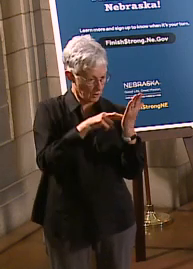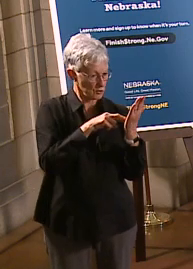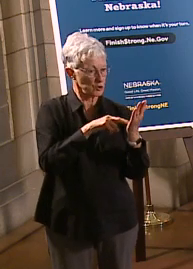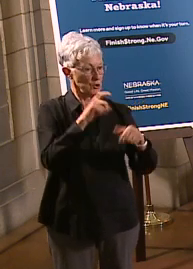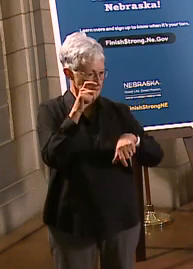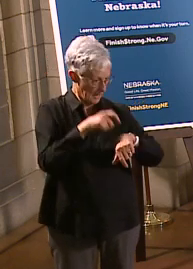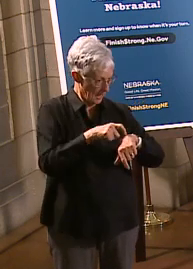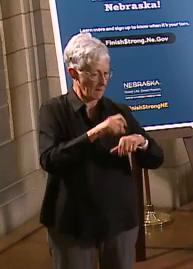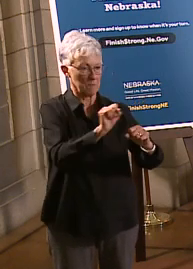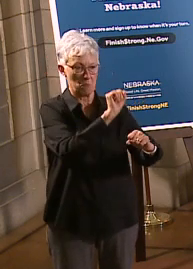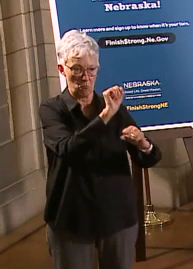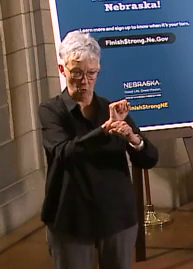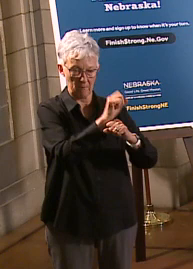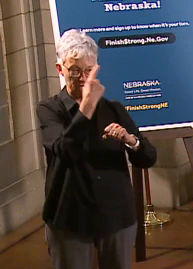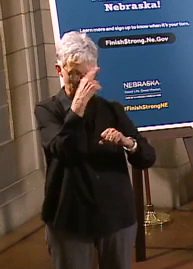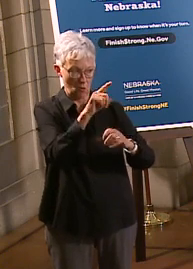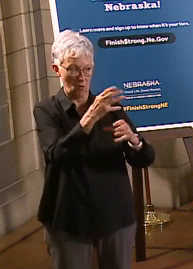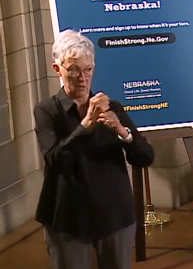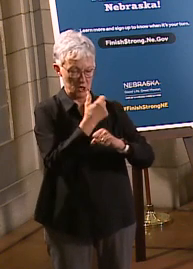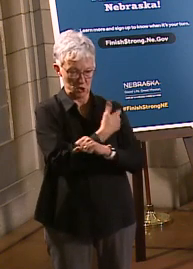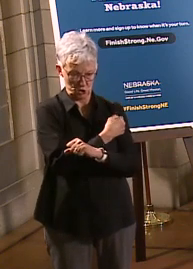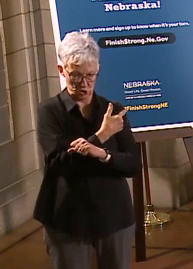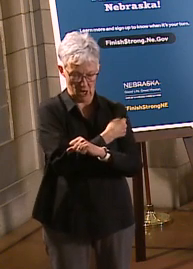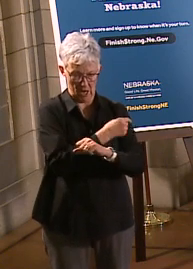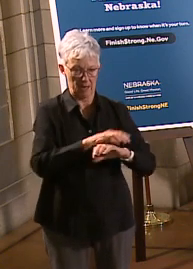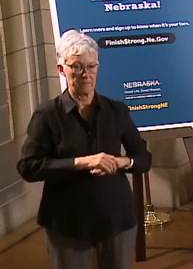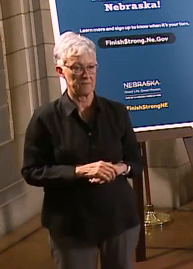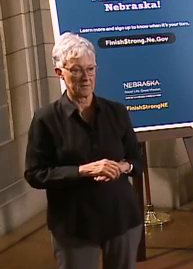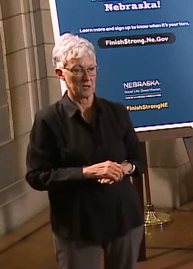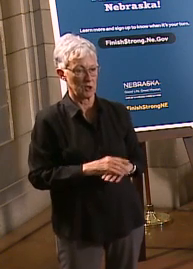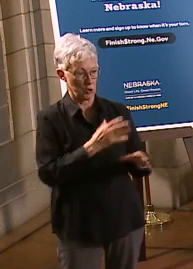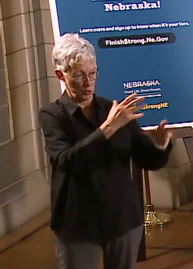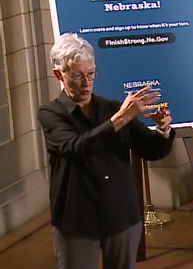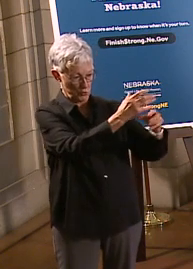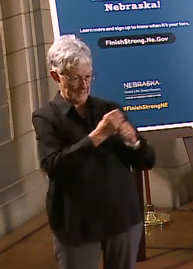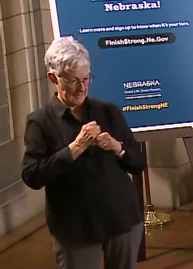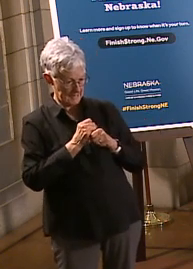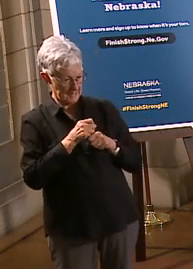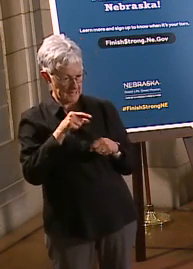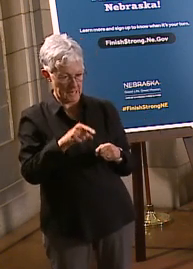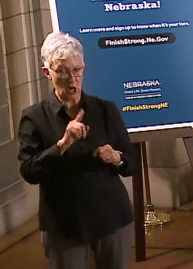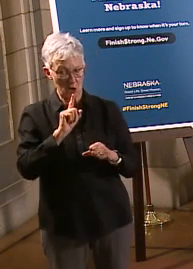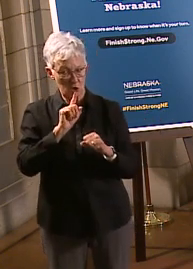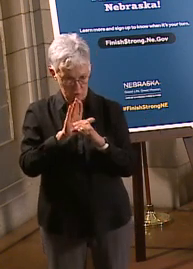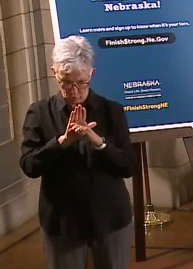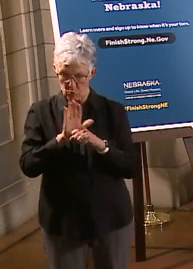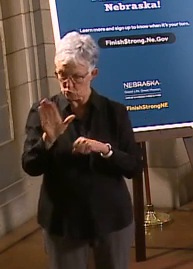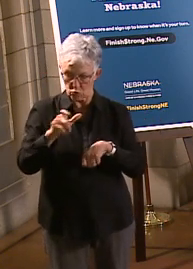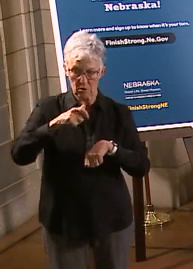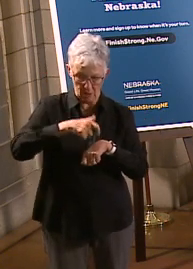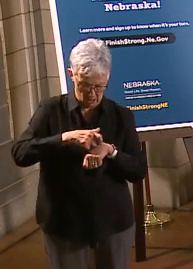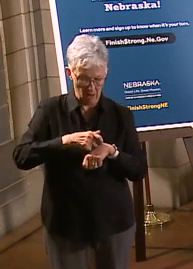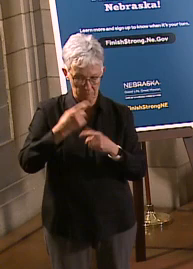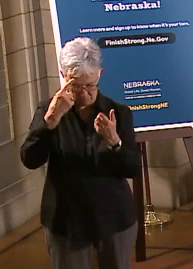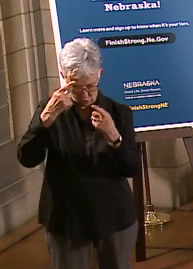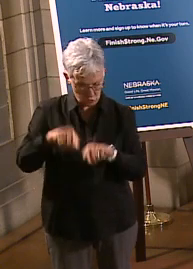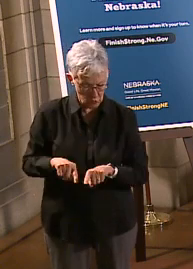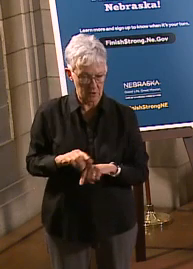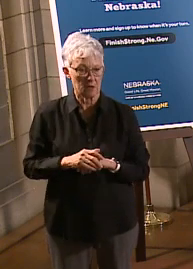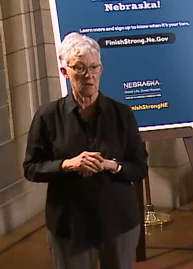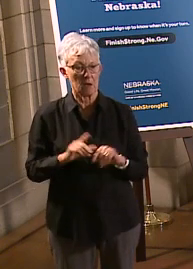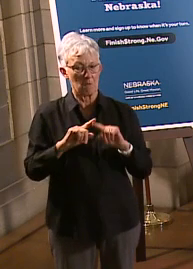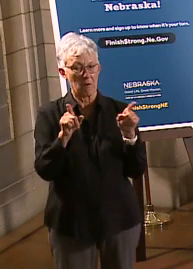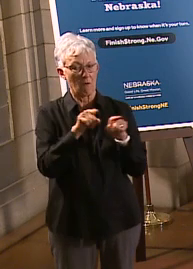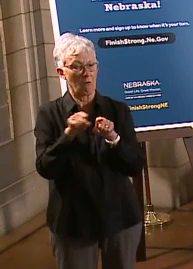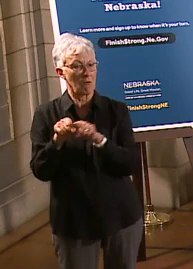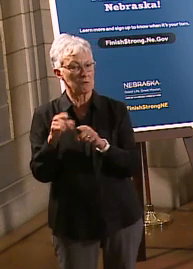back, and again, I'll show you that, on your confirmation email, it's going to show you all of the details, but you also will have a link there that you